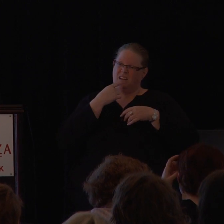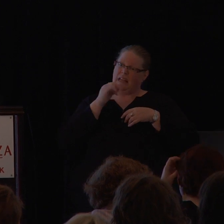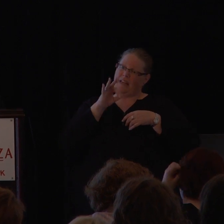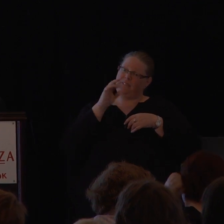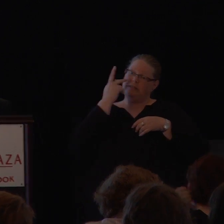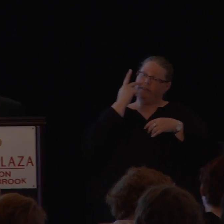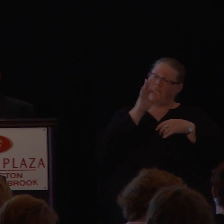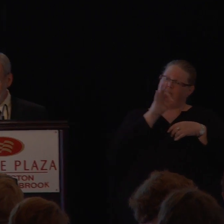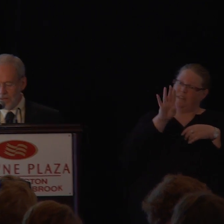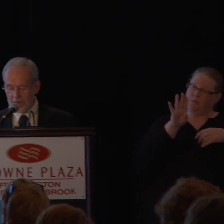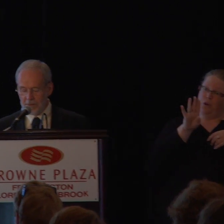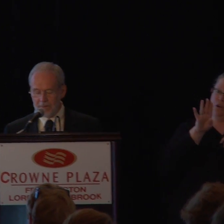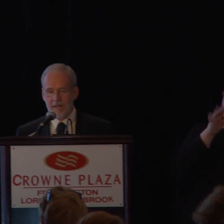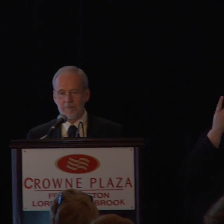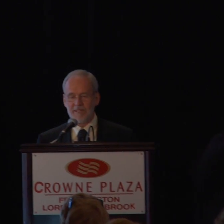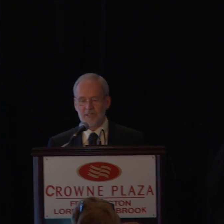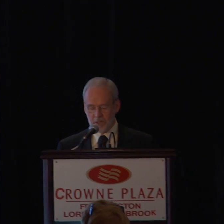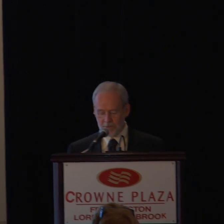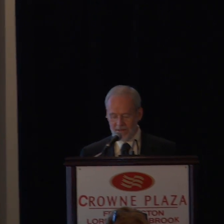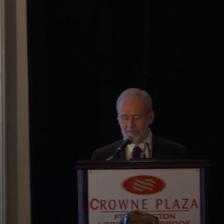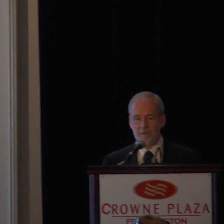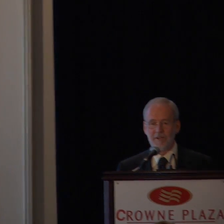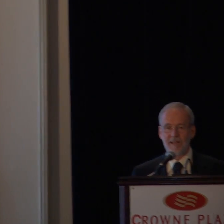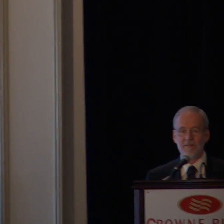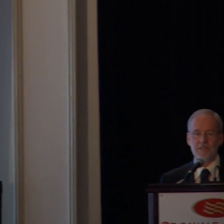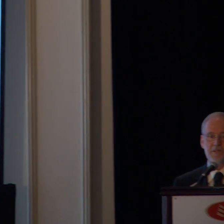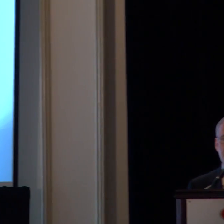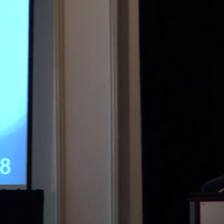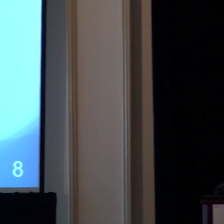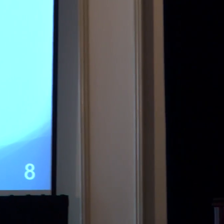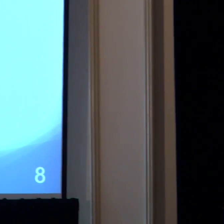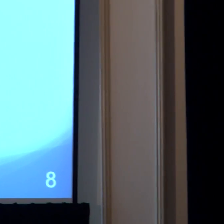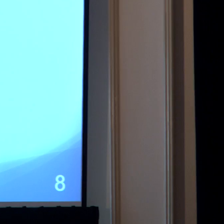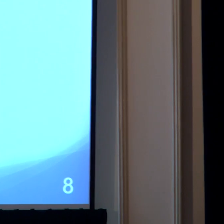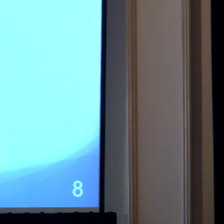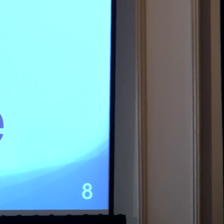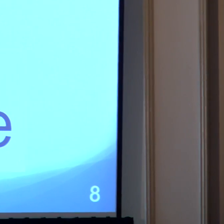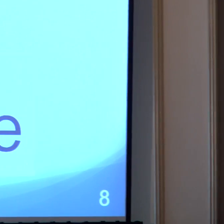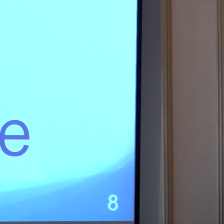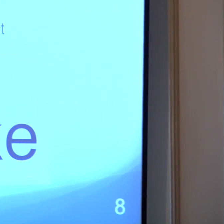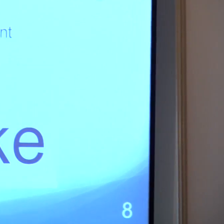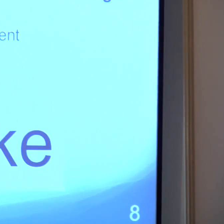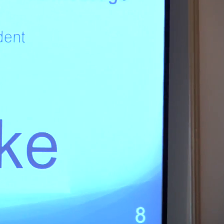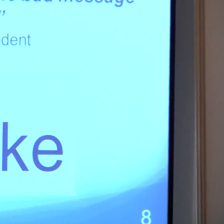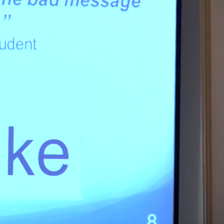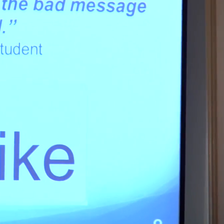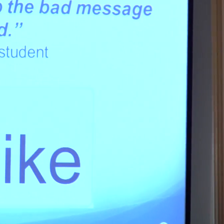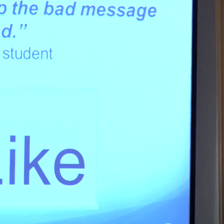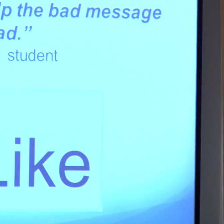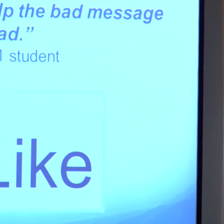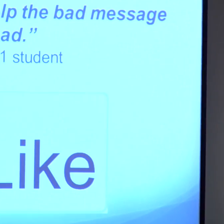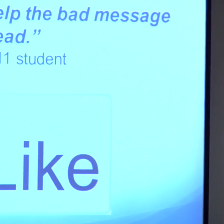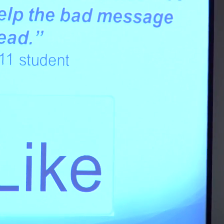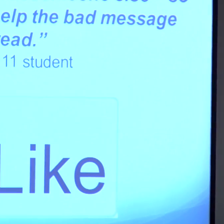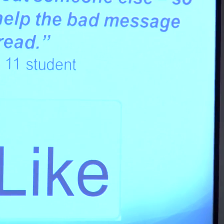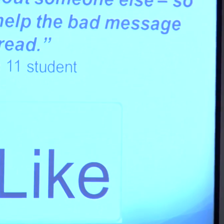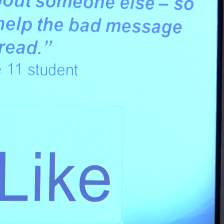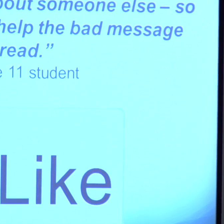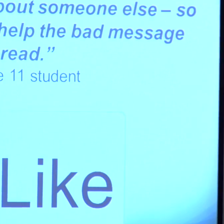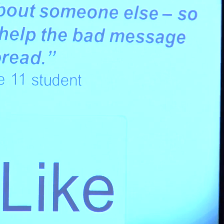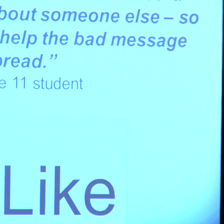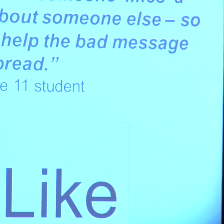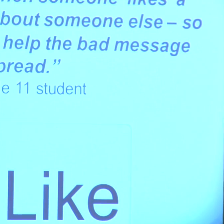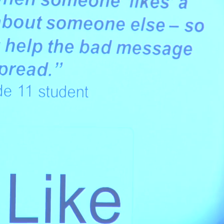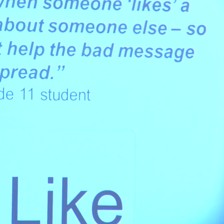someone else, so don't do it. Don't help the bad message spread, from a grade 11 student. And one of the things, I don't have time to get into that, but